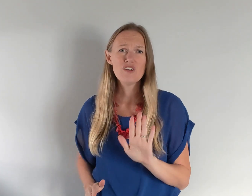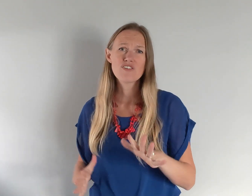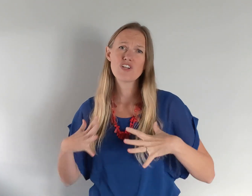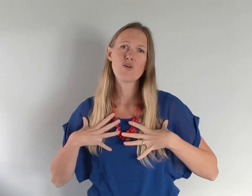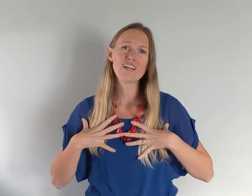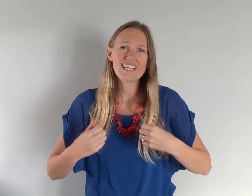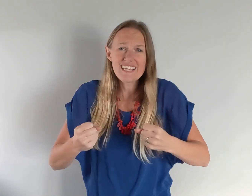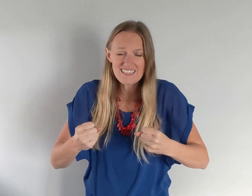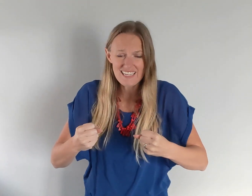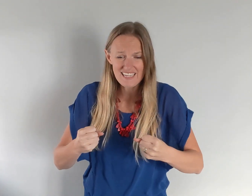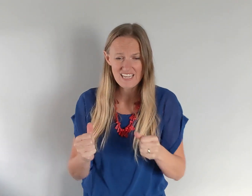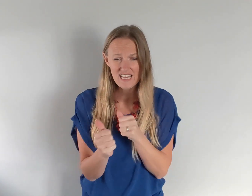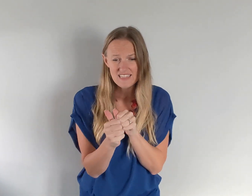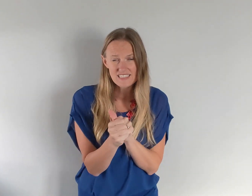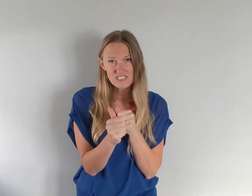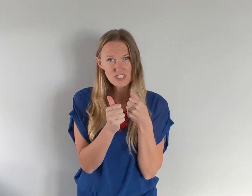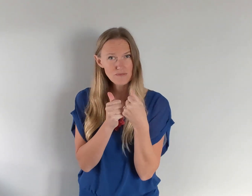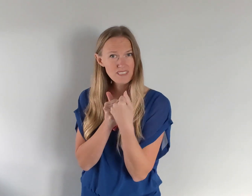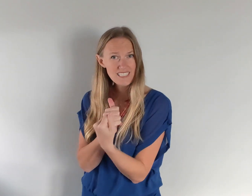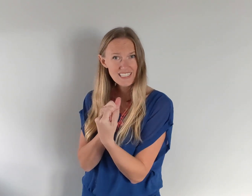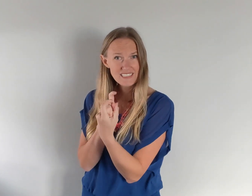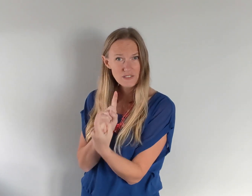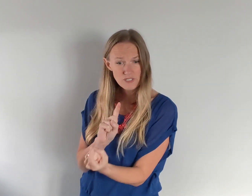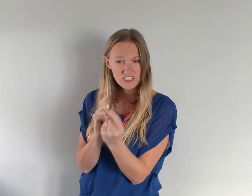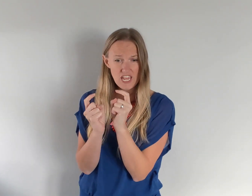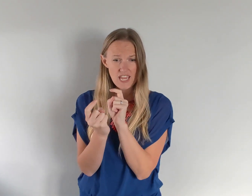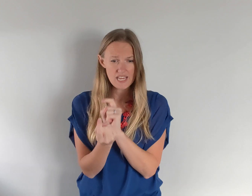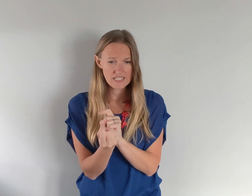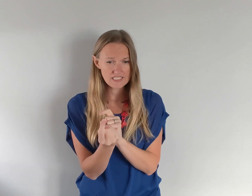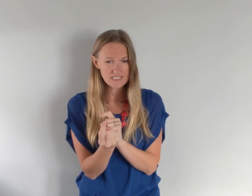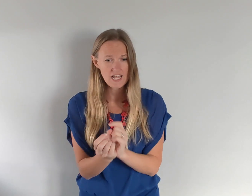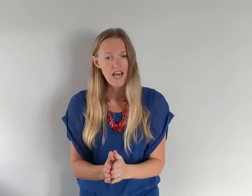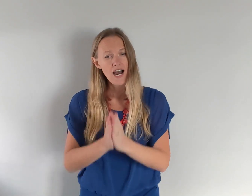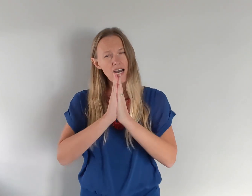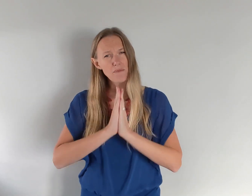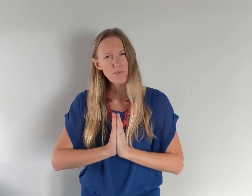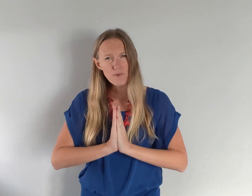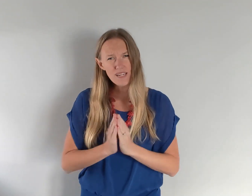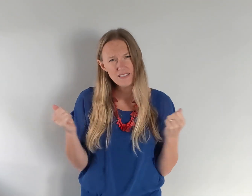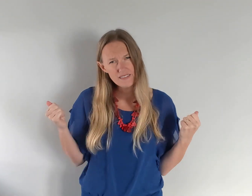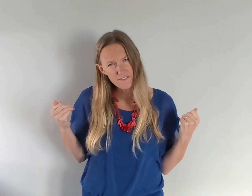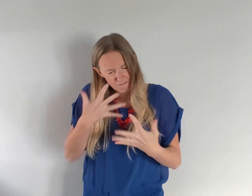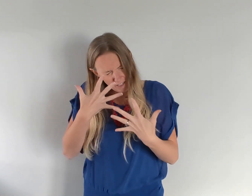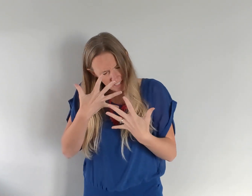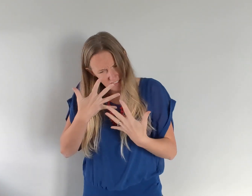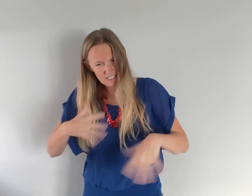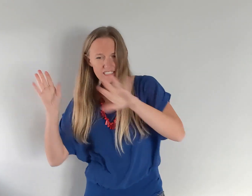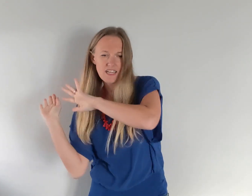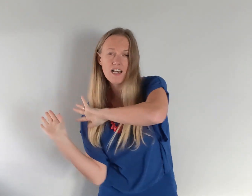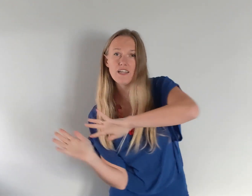for your healing, that circumstances would change. I pray that the fear inside